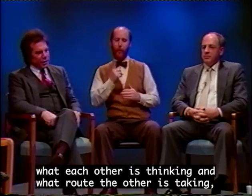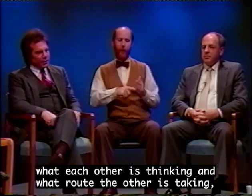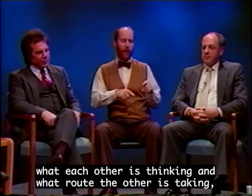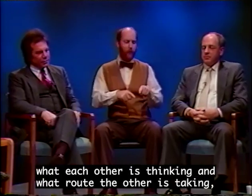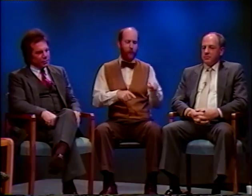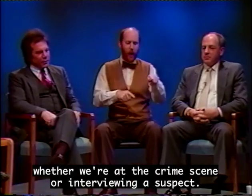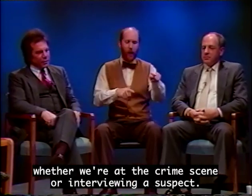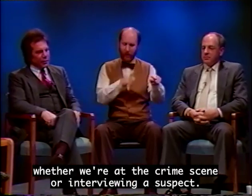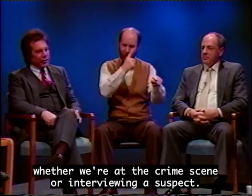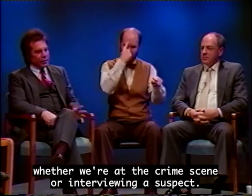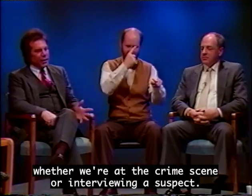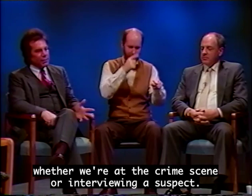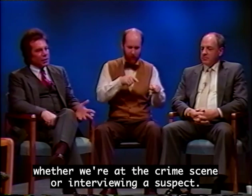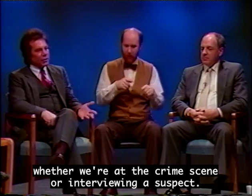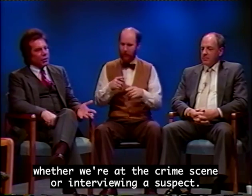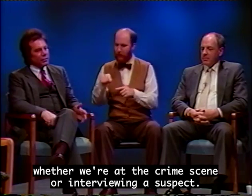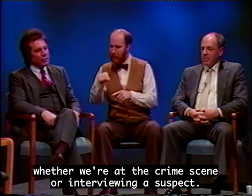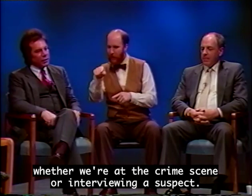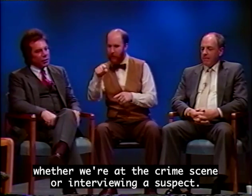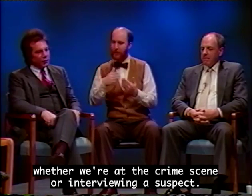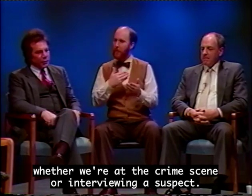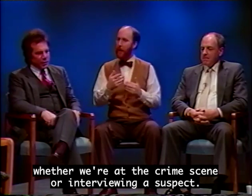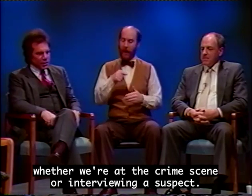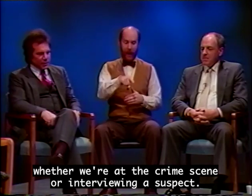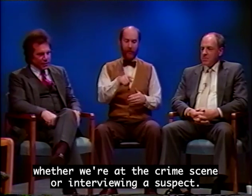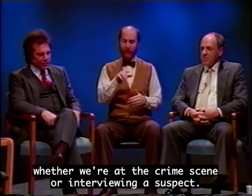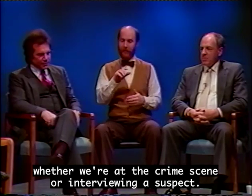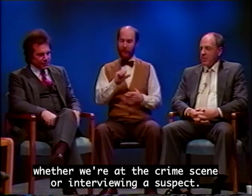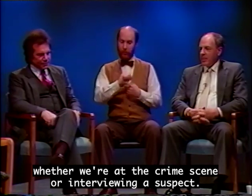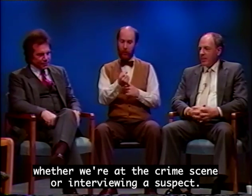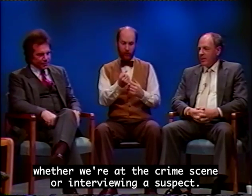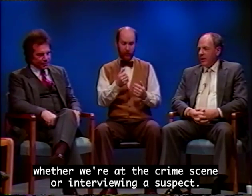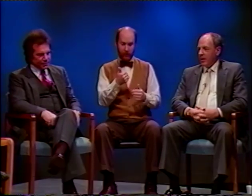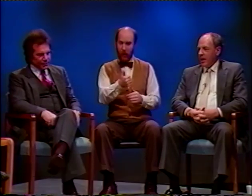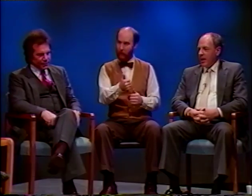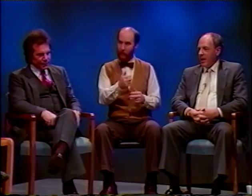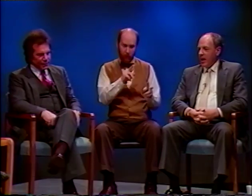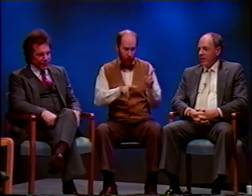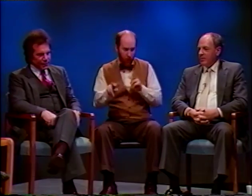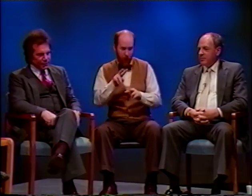is taking, whether we're at the crime scene or interviewing a suspect.